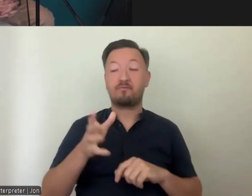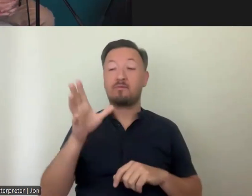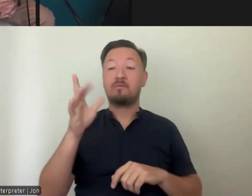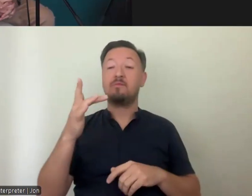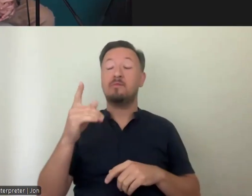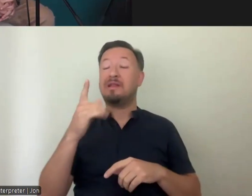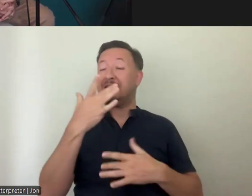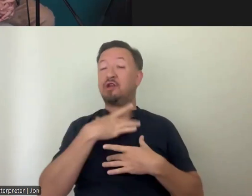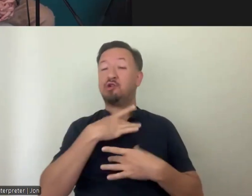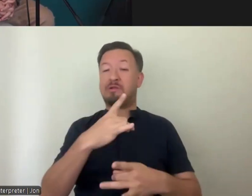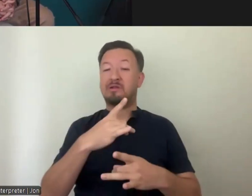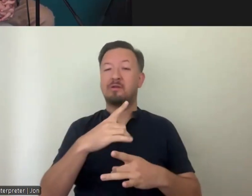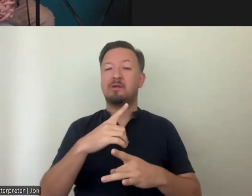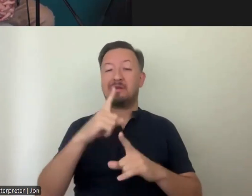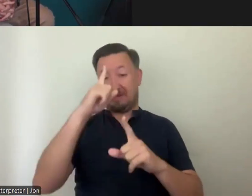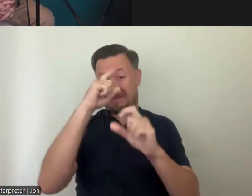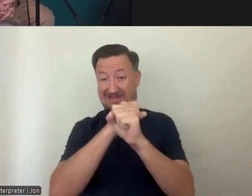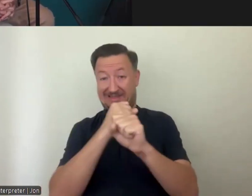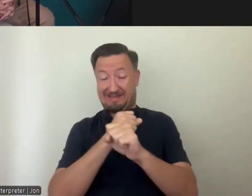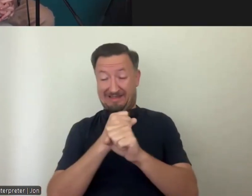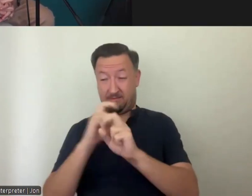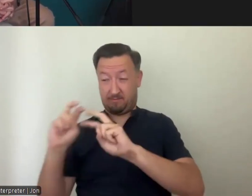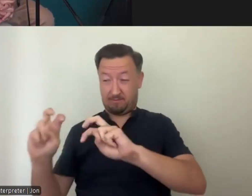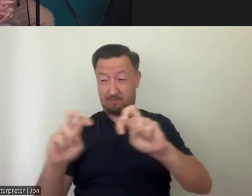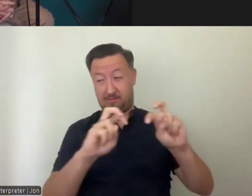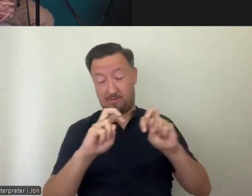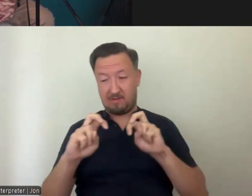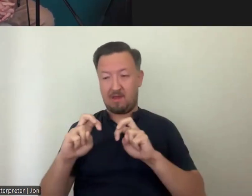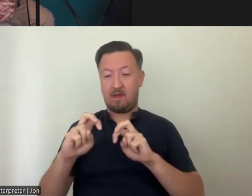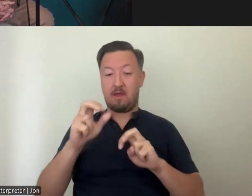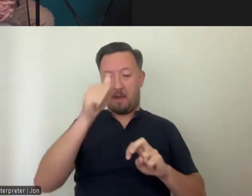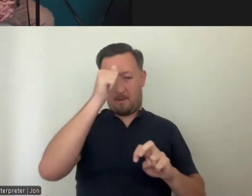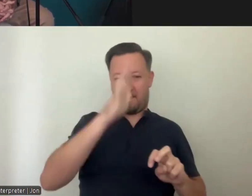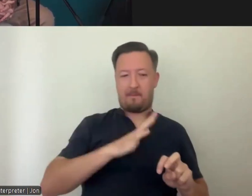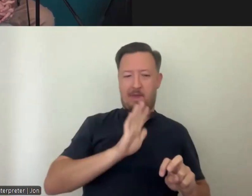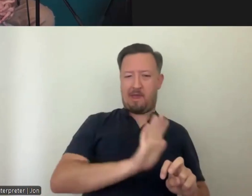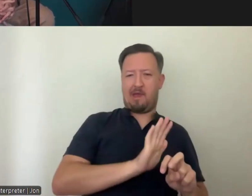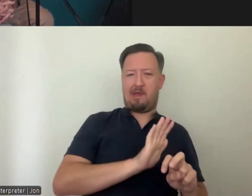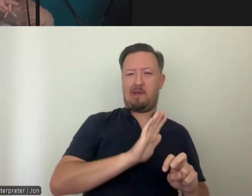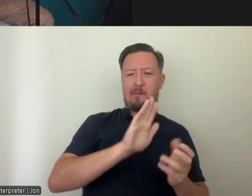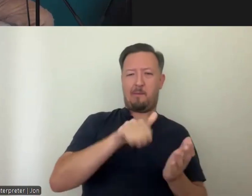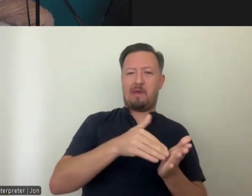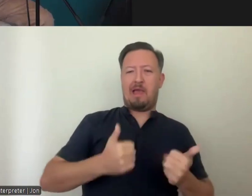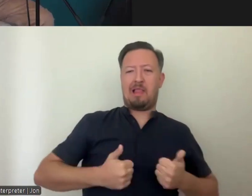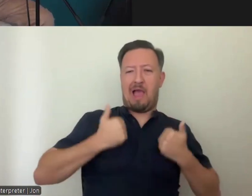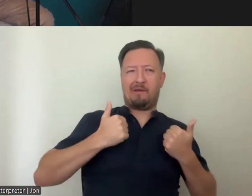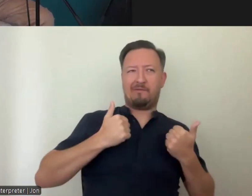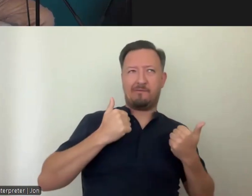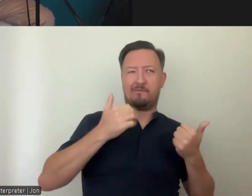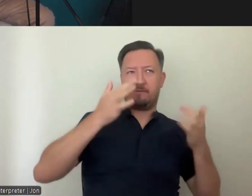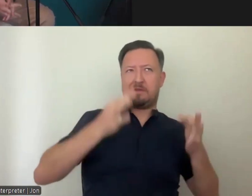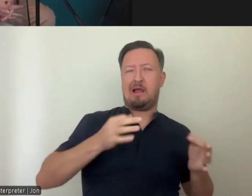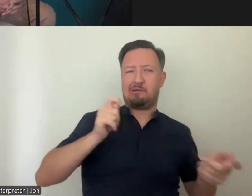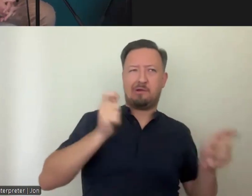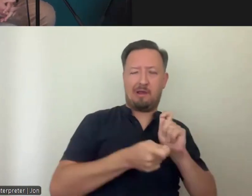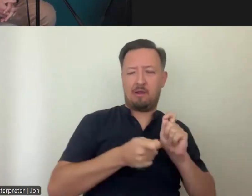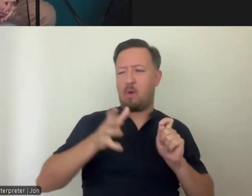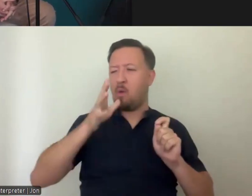through a midlife crisis about a decade after men. I don't know why exactly. Nobody knows why, but it's a